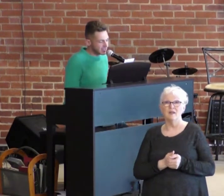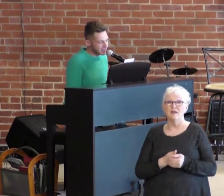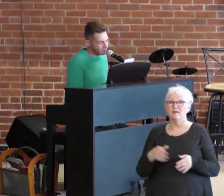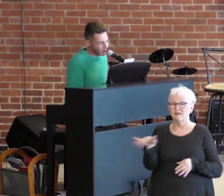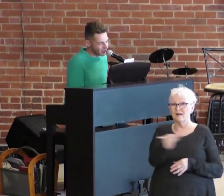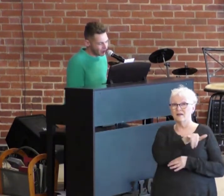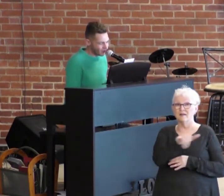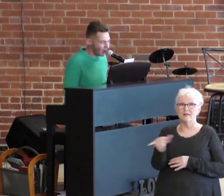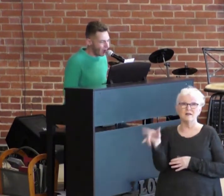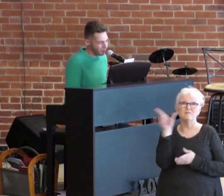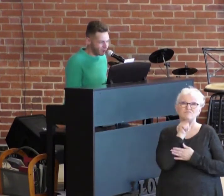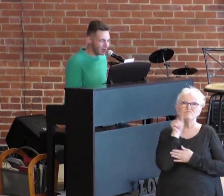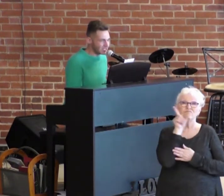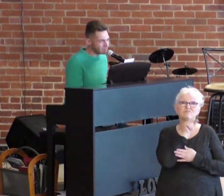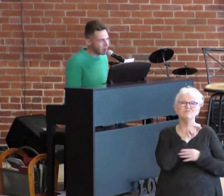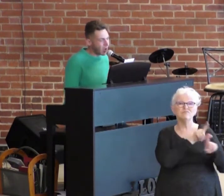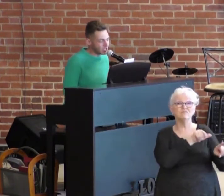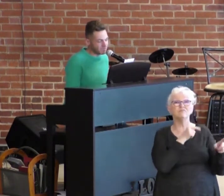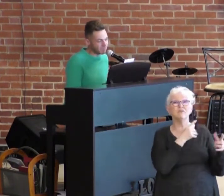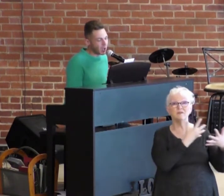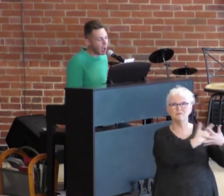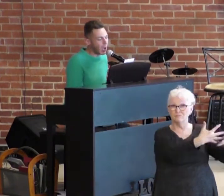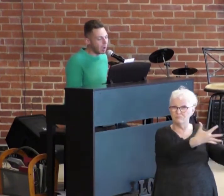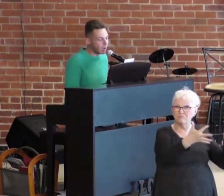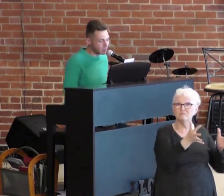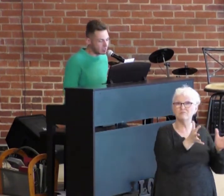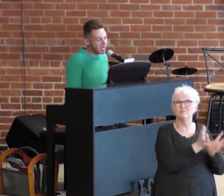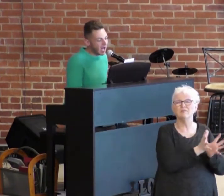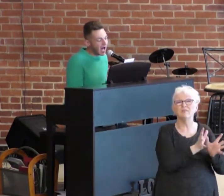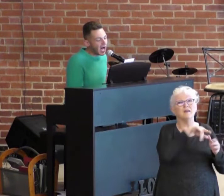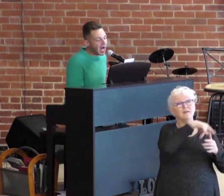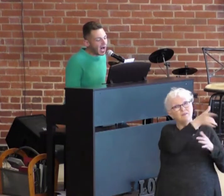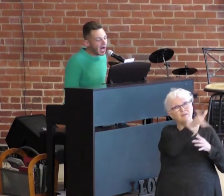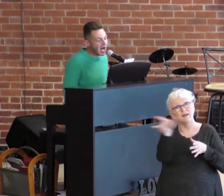like a bird from prison bars have flown.